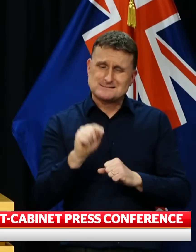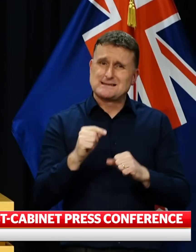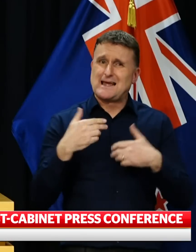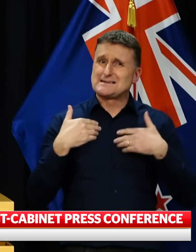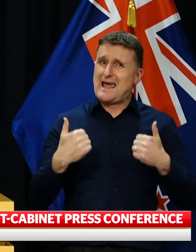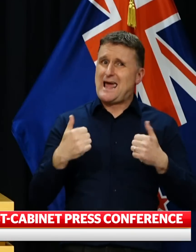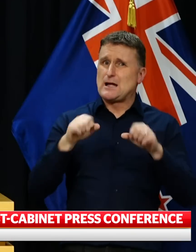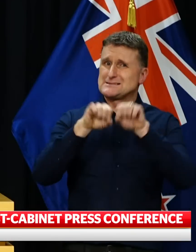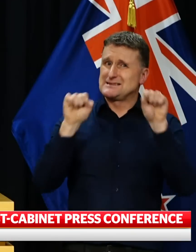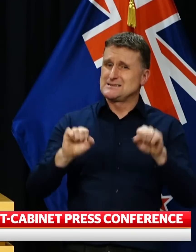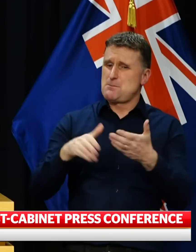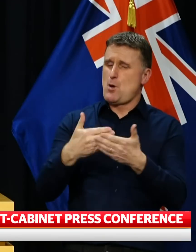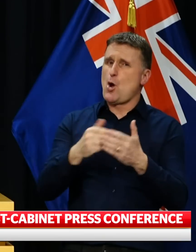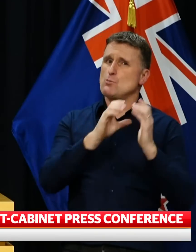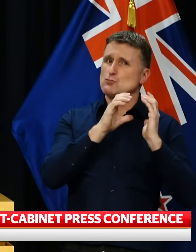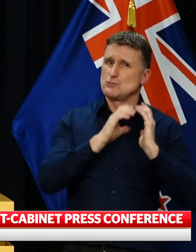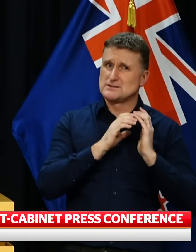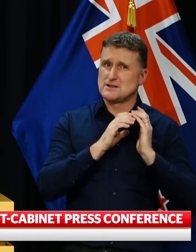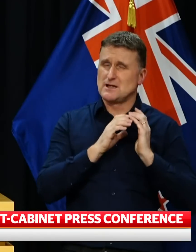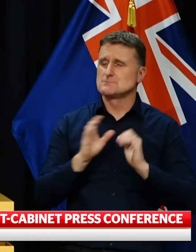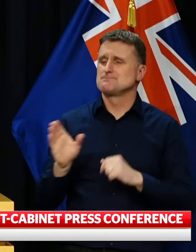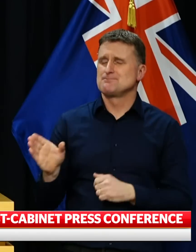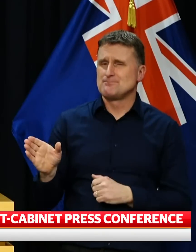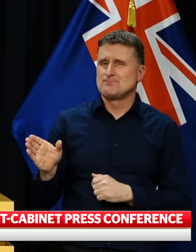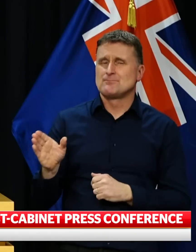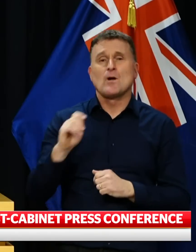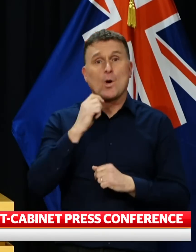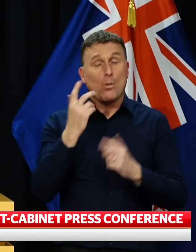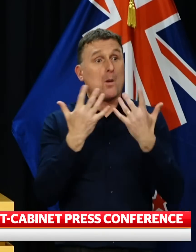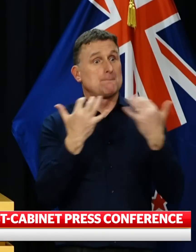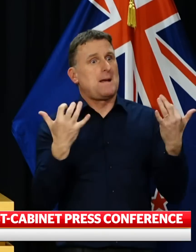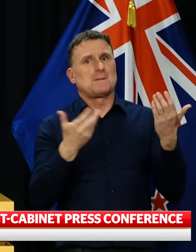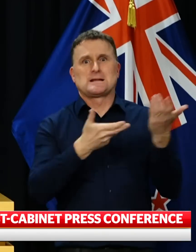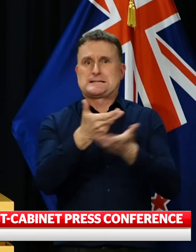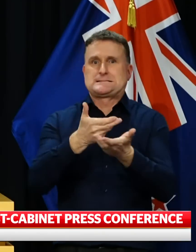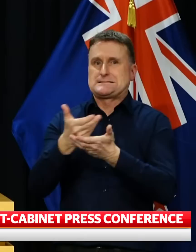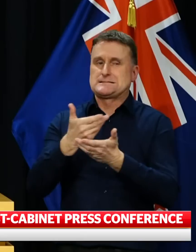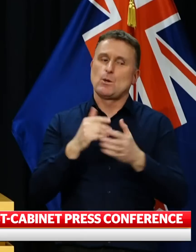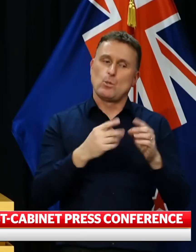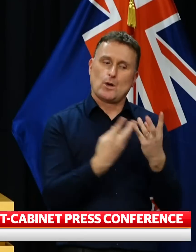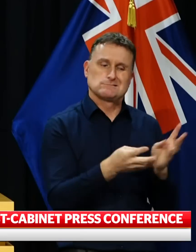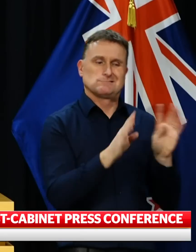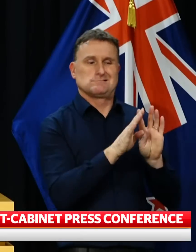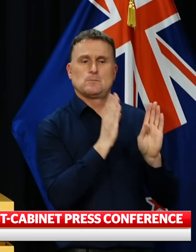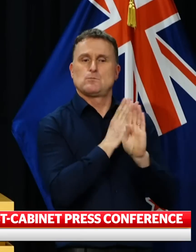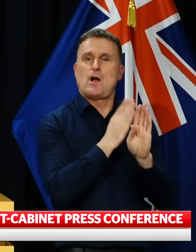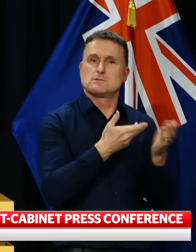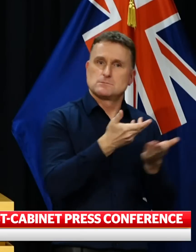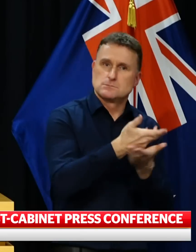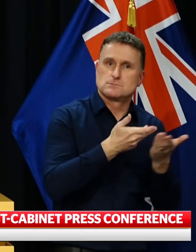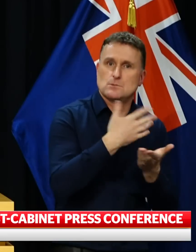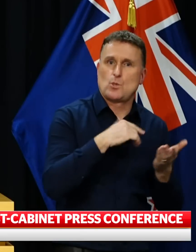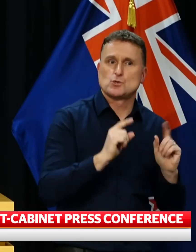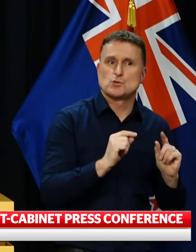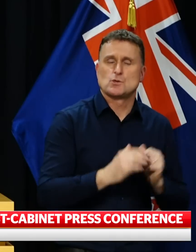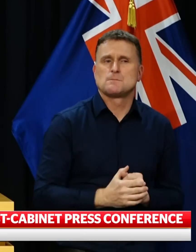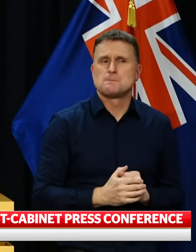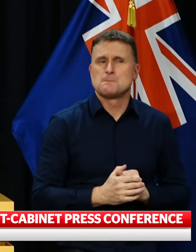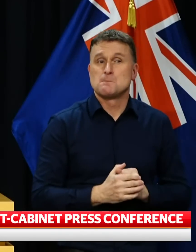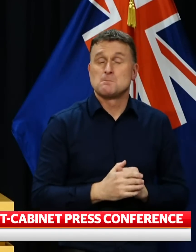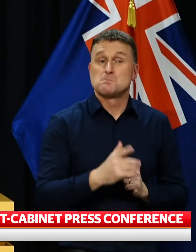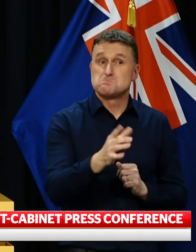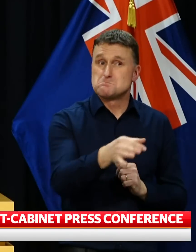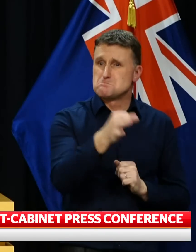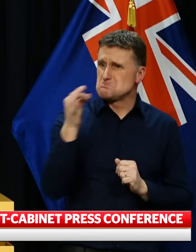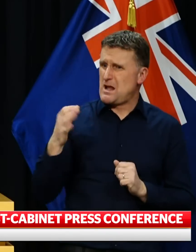I said, I'm not going to bargain publicly with them. The best thing is to get back around the bargaining table. Does the election give you extra impetus to get it sorted?